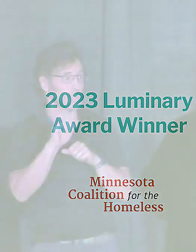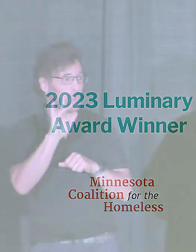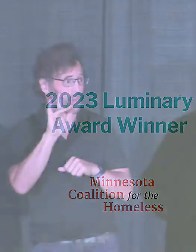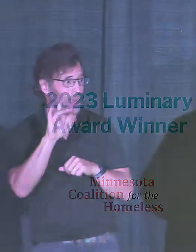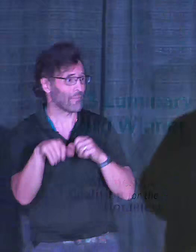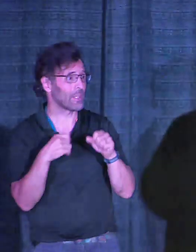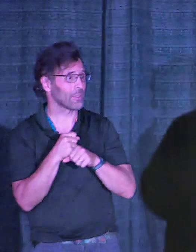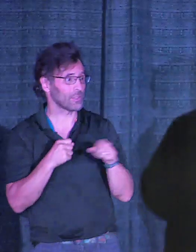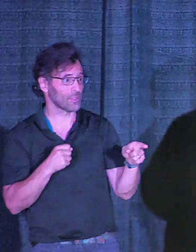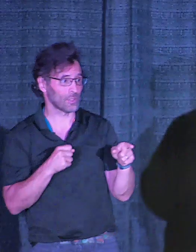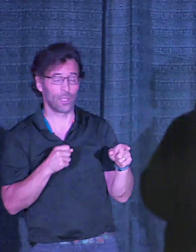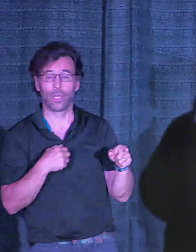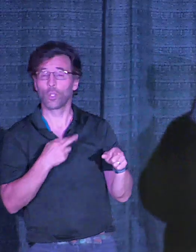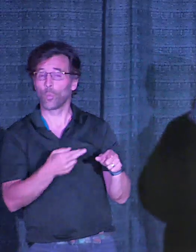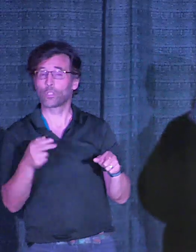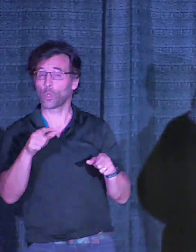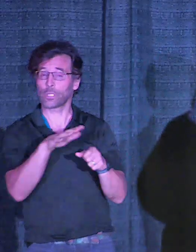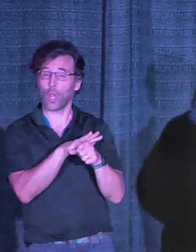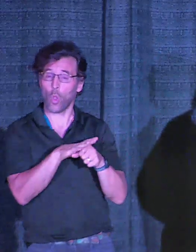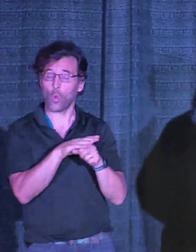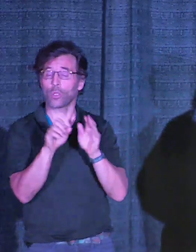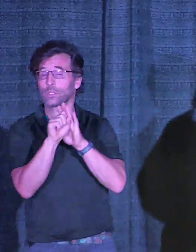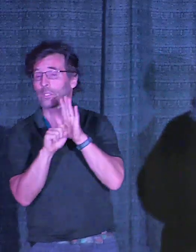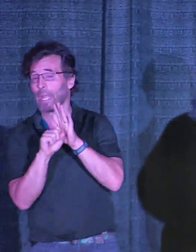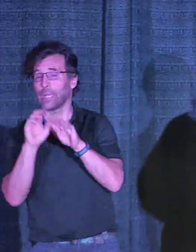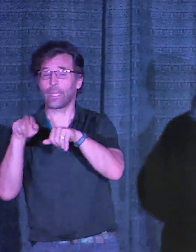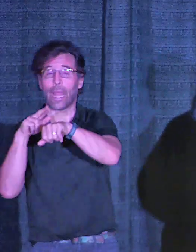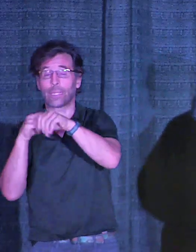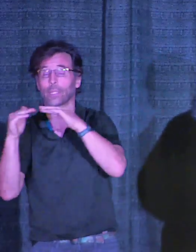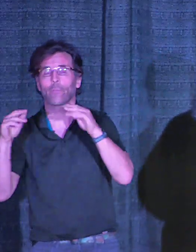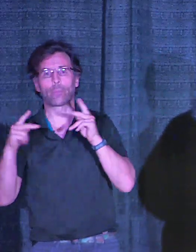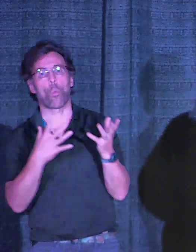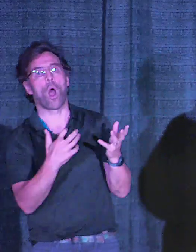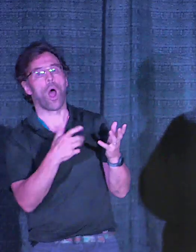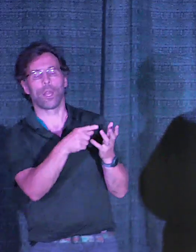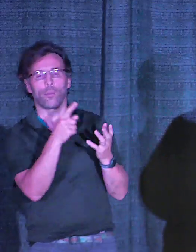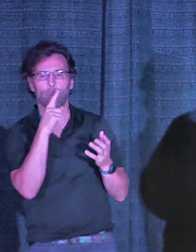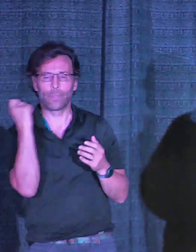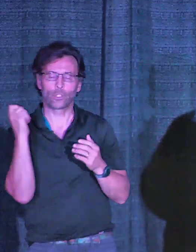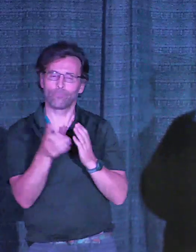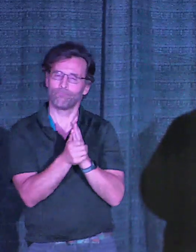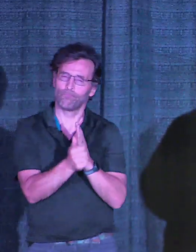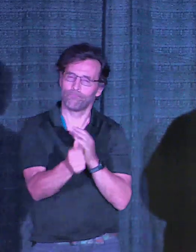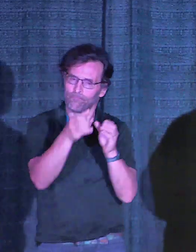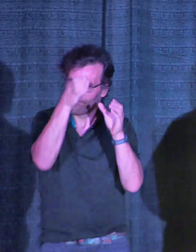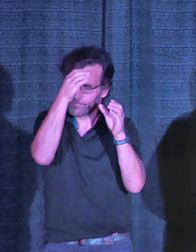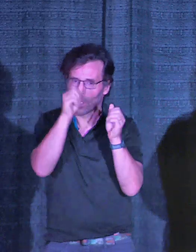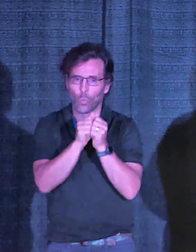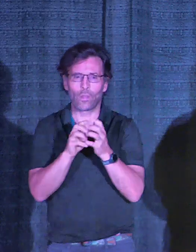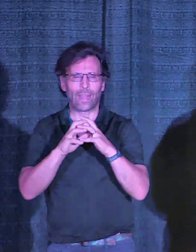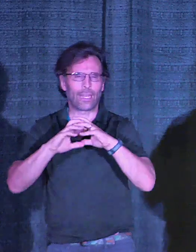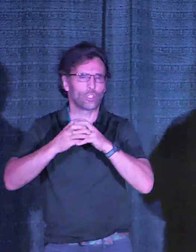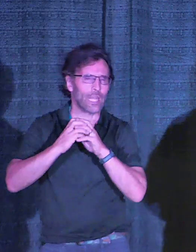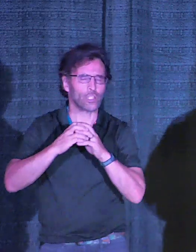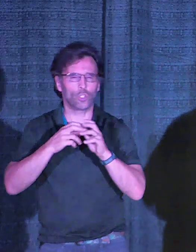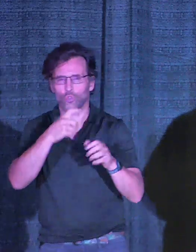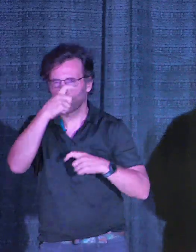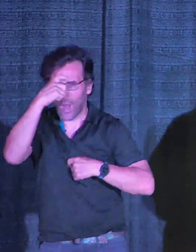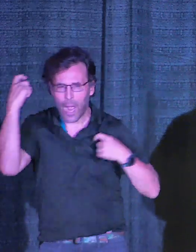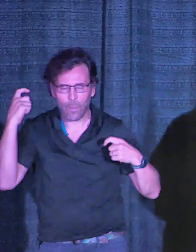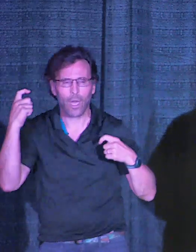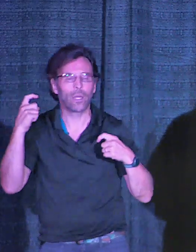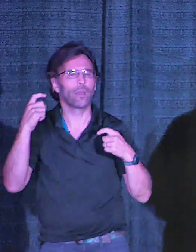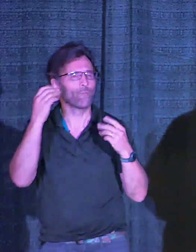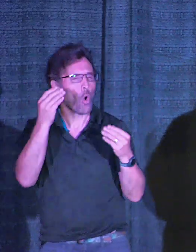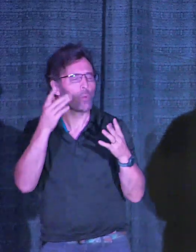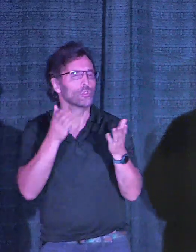highly sought after resource at the local, state, and national level for her depth of expertise in intersectional trauma informed